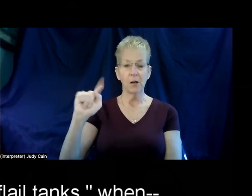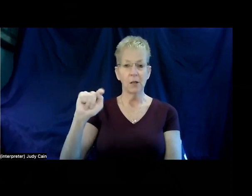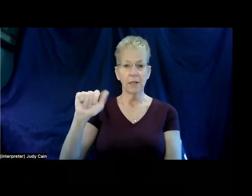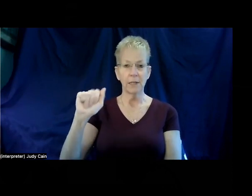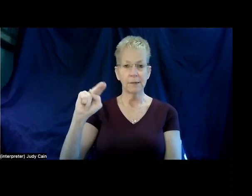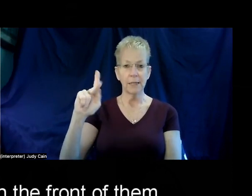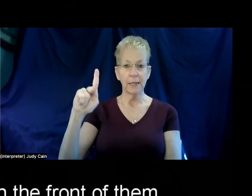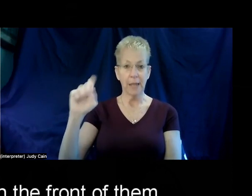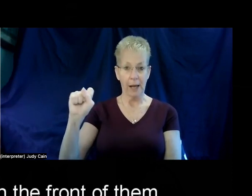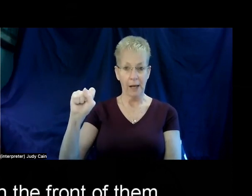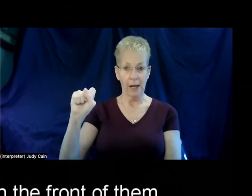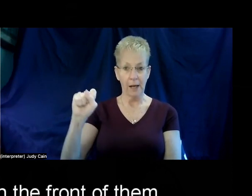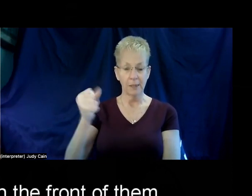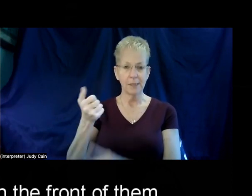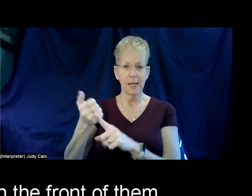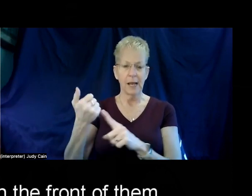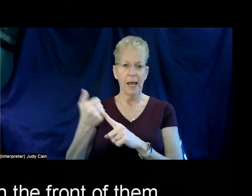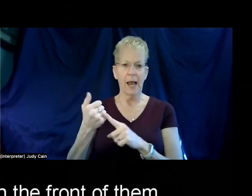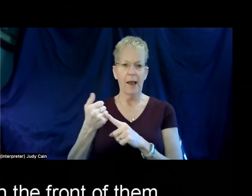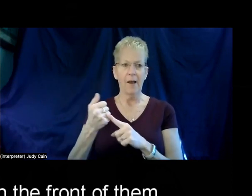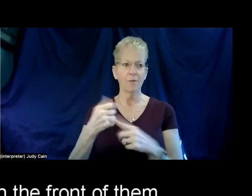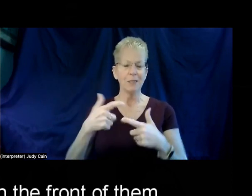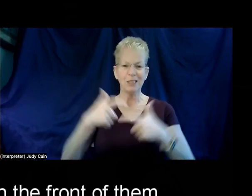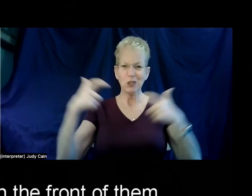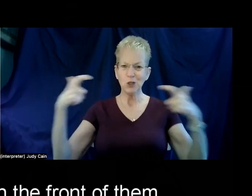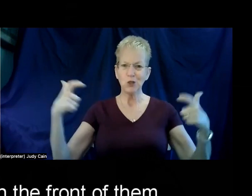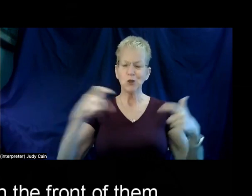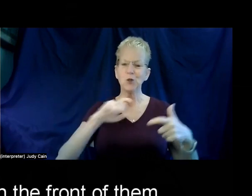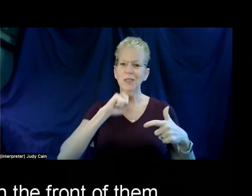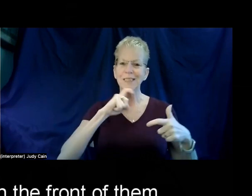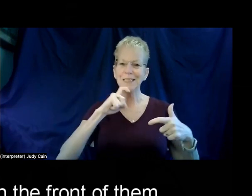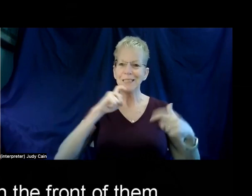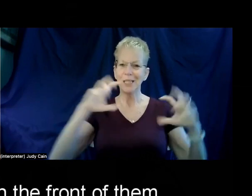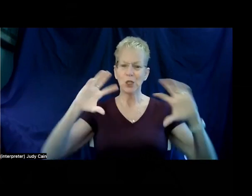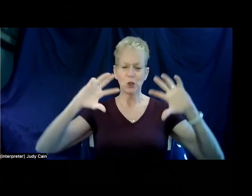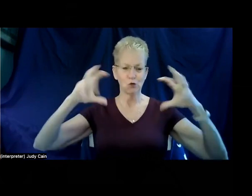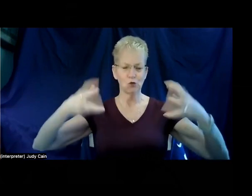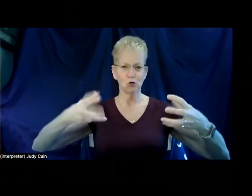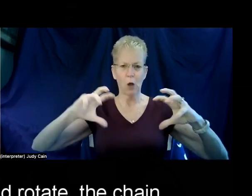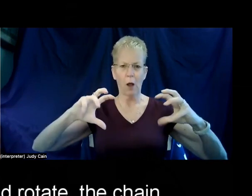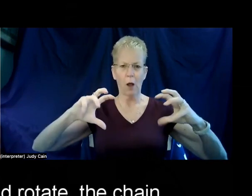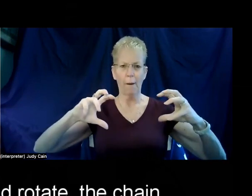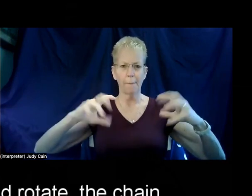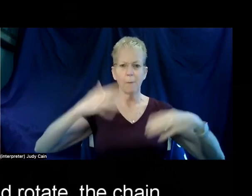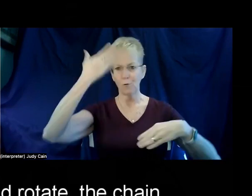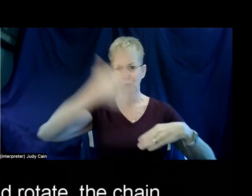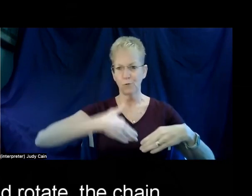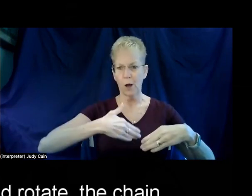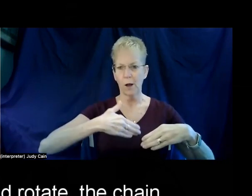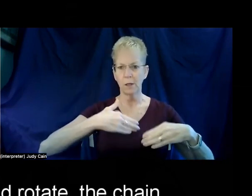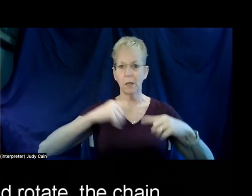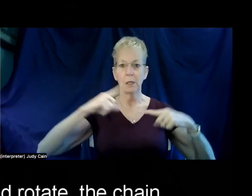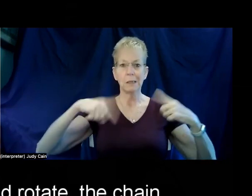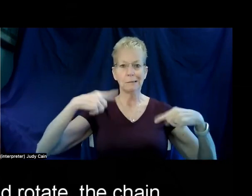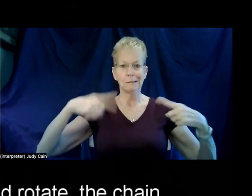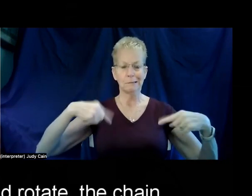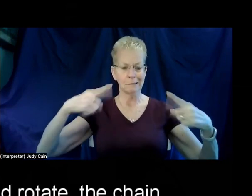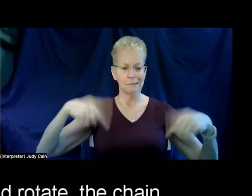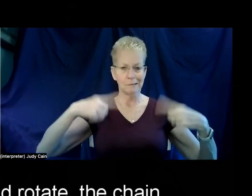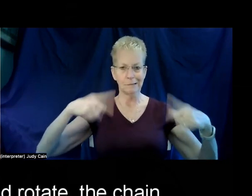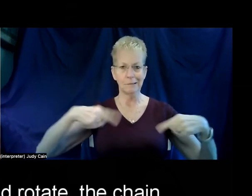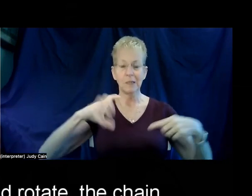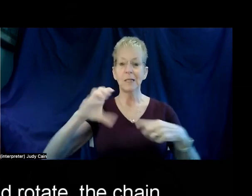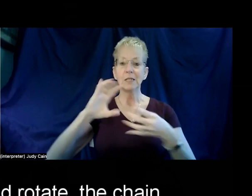had a huge steel drum on the front of them with huge chains. And the drum would rotate, the chains